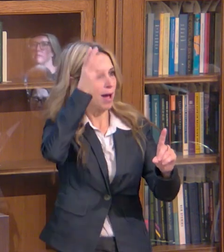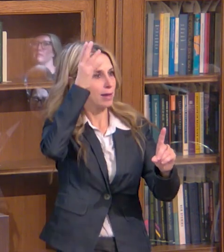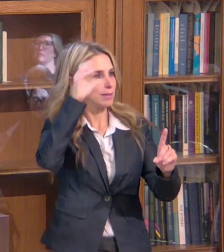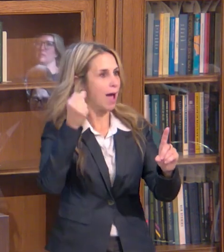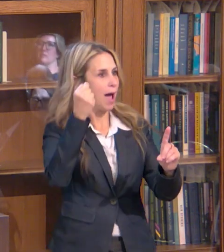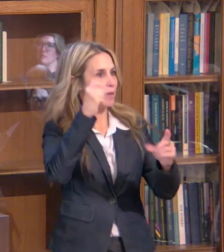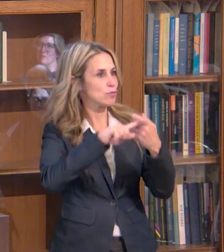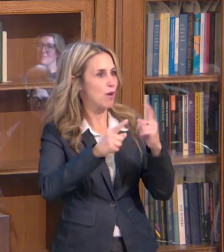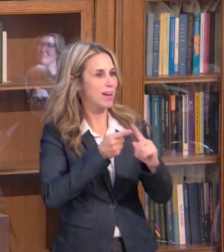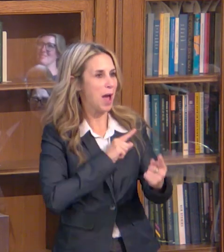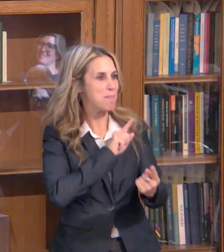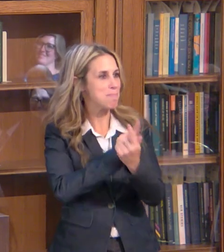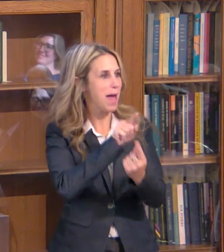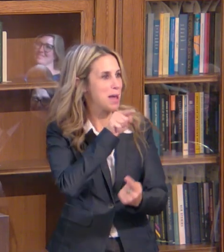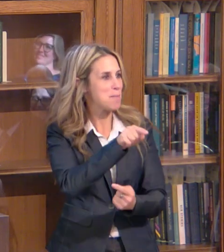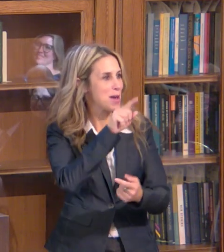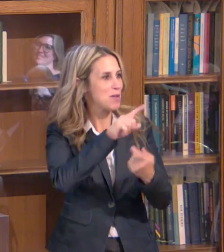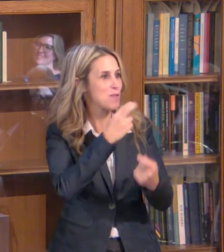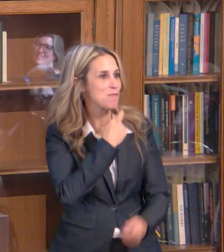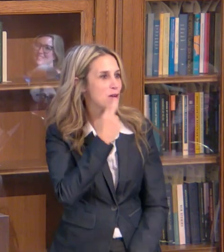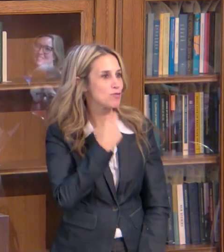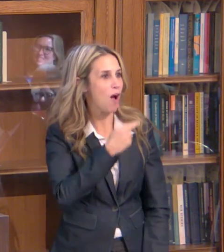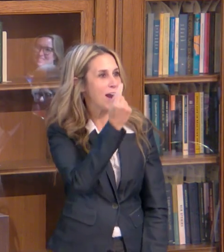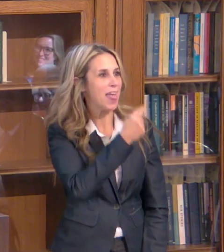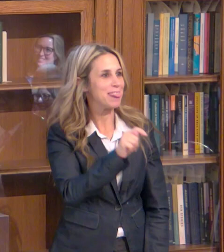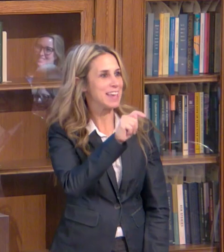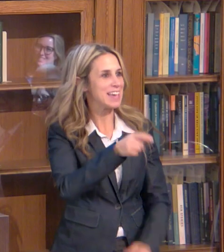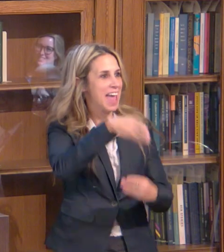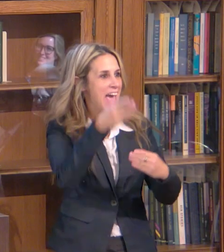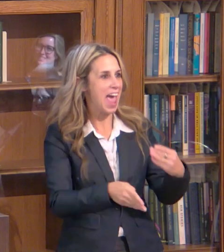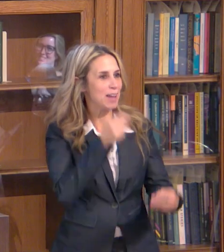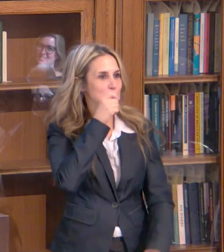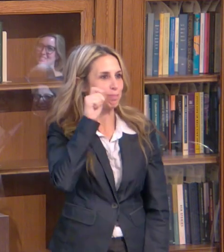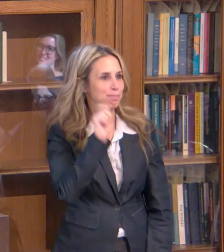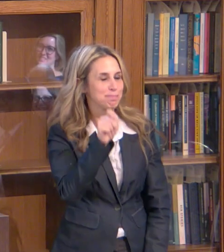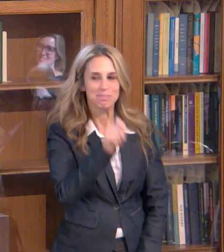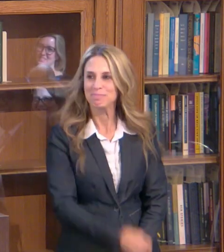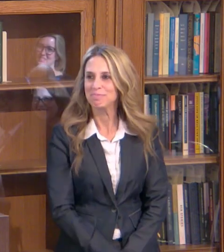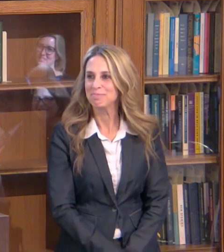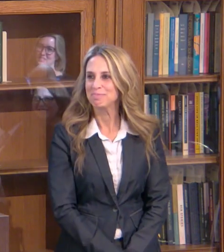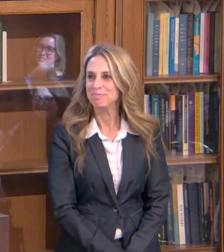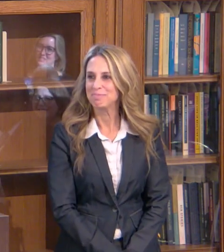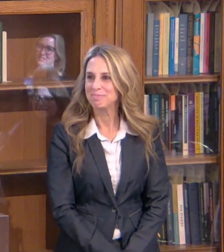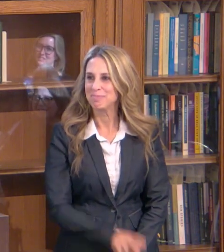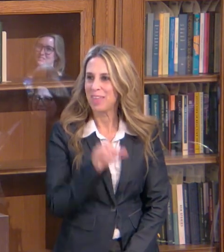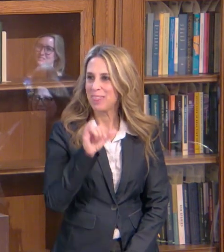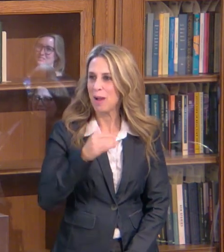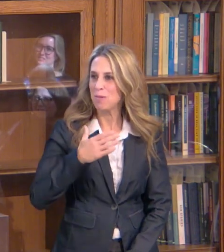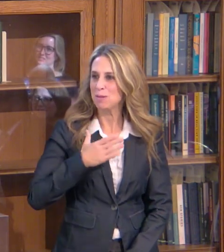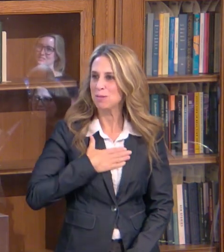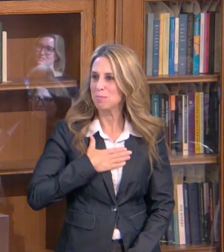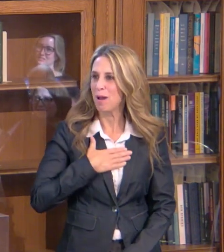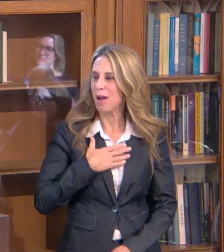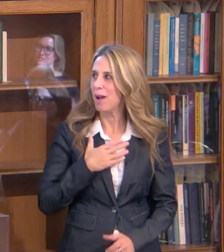a restaurant the end that was my daughter's uh